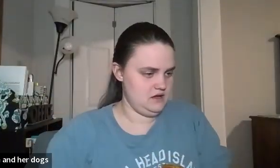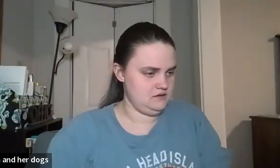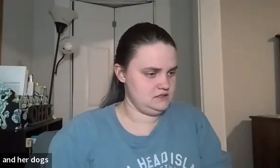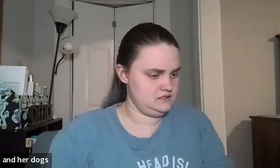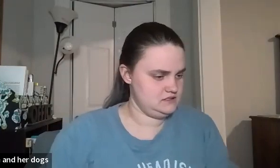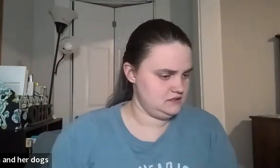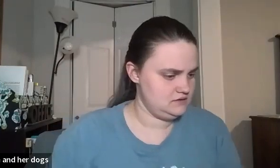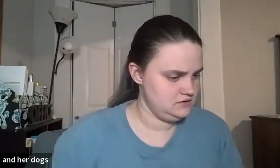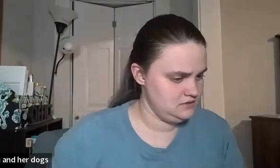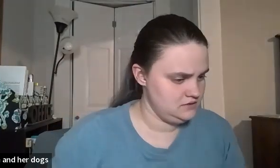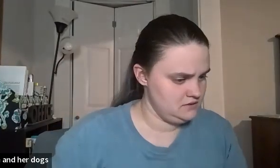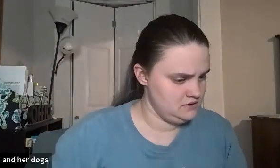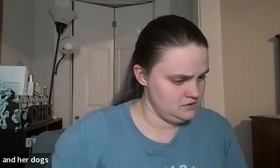Okay, let's see.